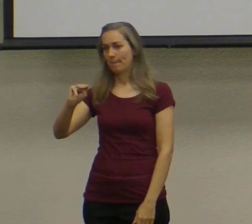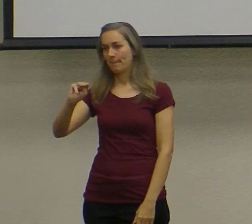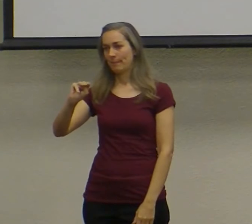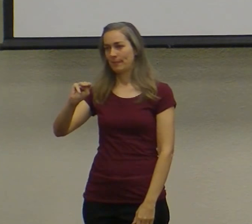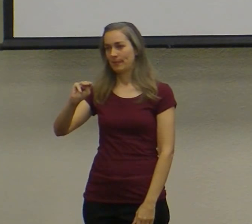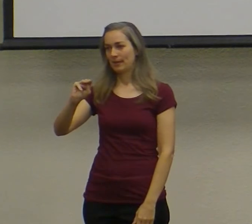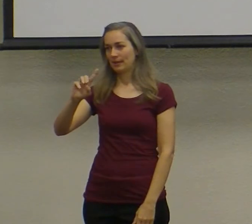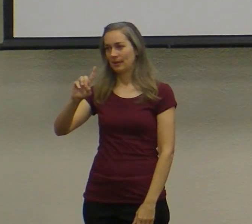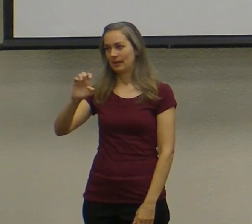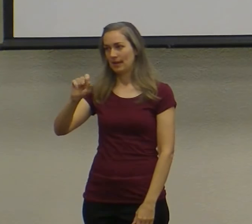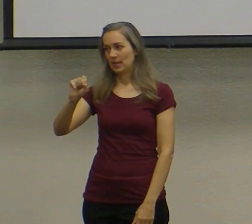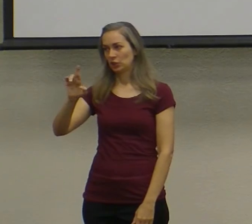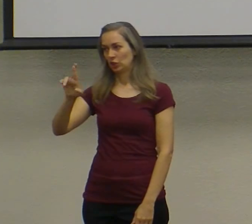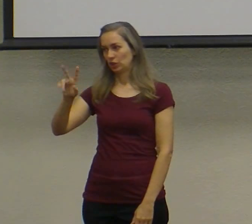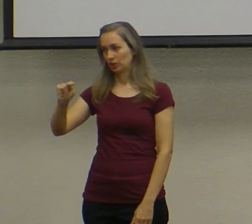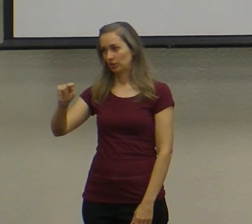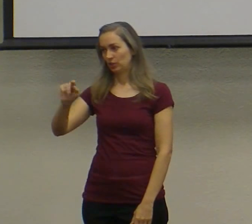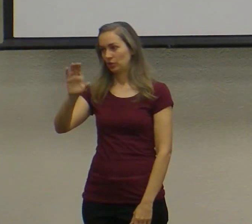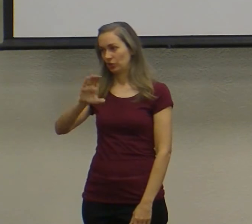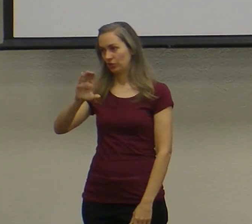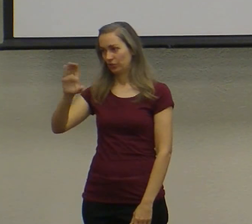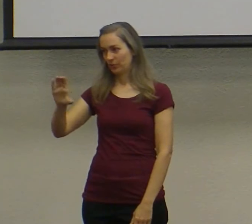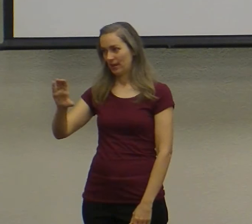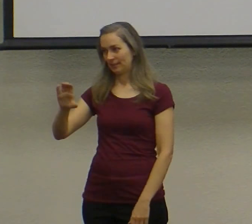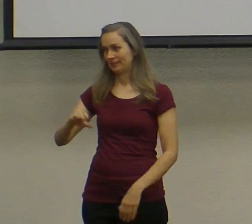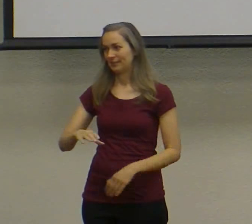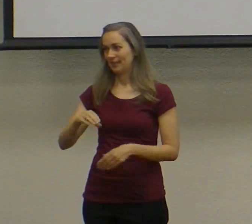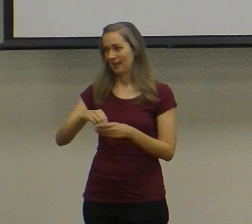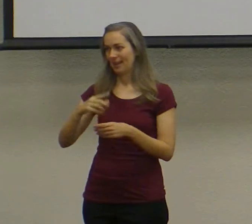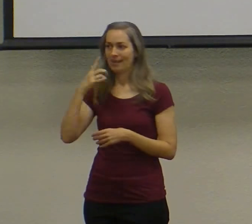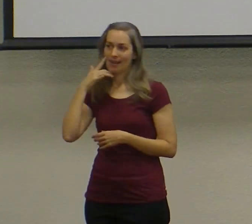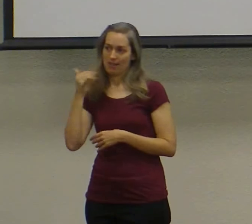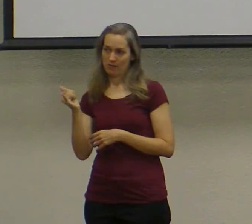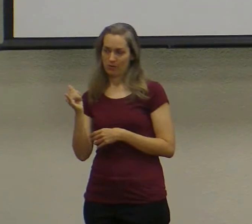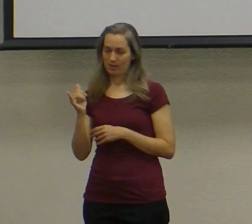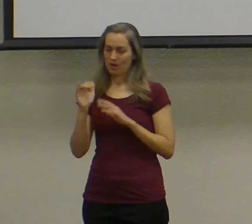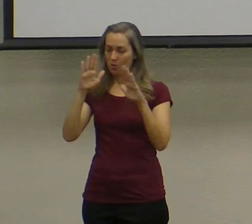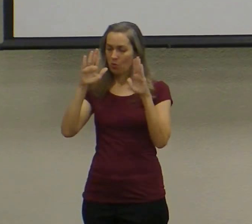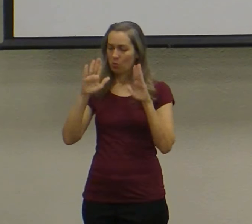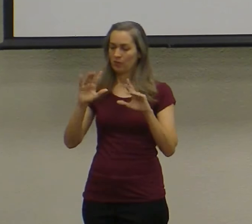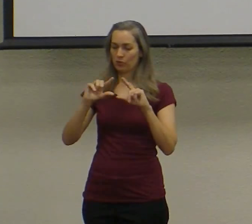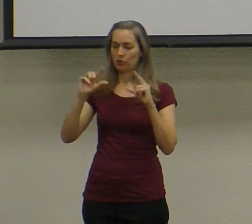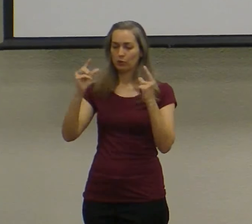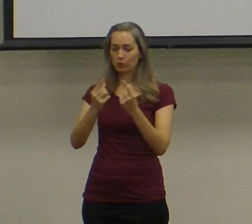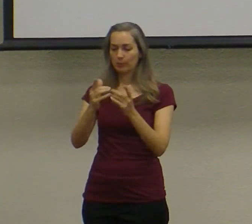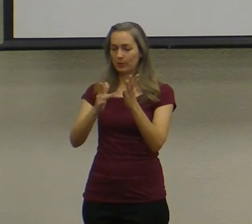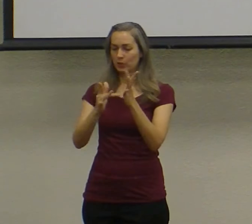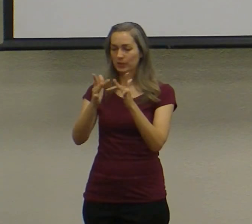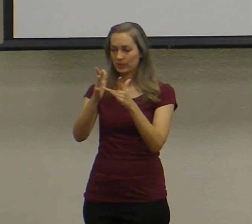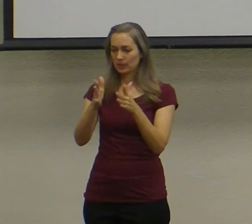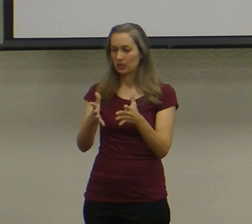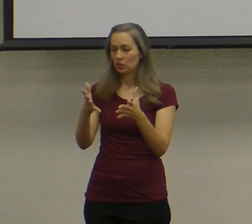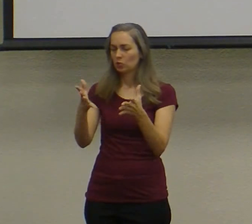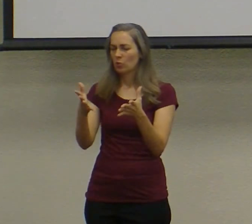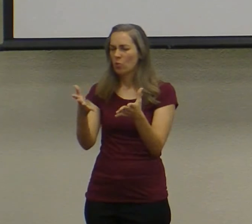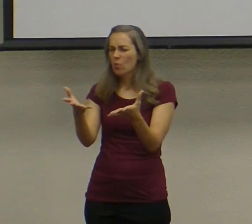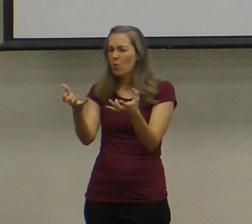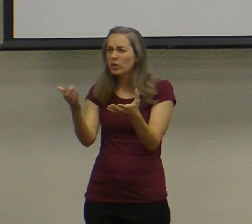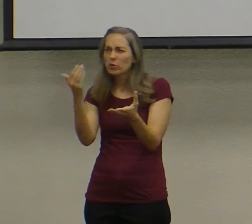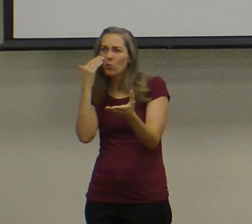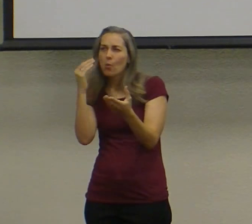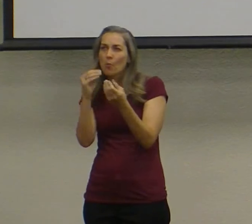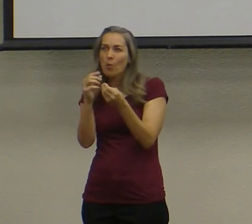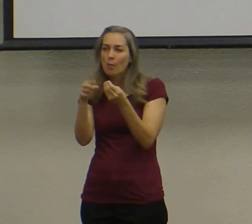Dunes, California. Wonderful group of Christians that really have a heart to want to know more about God and how